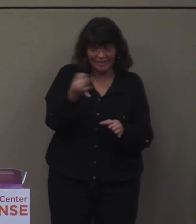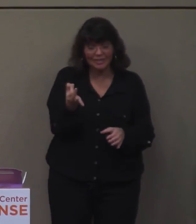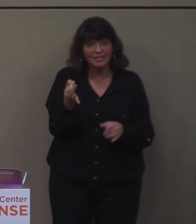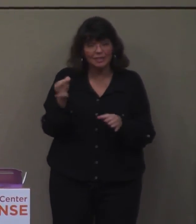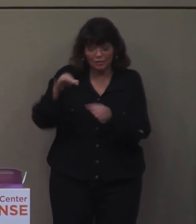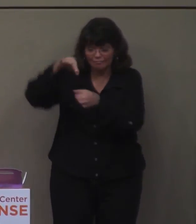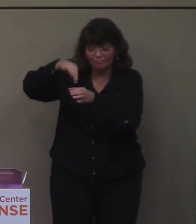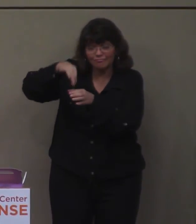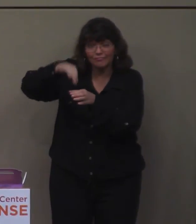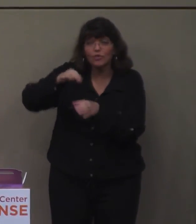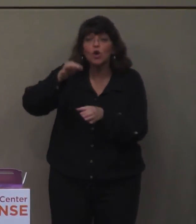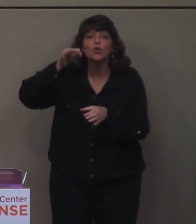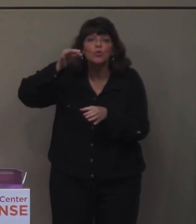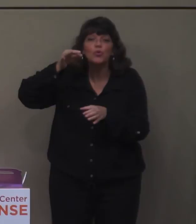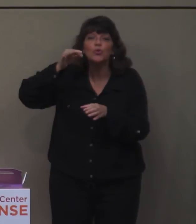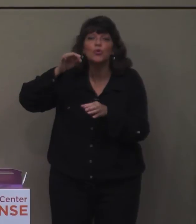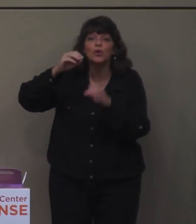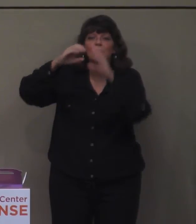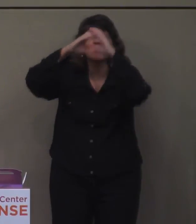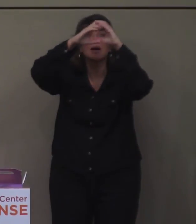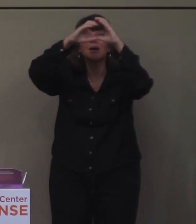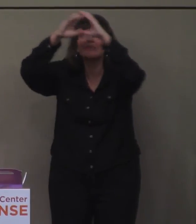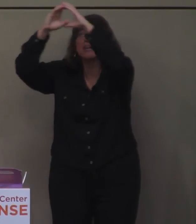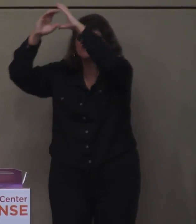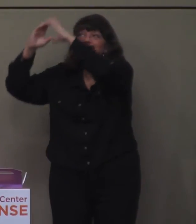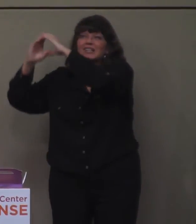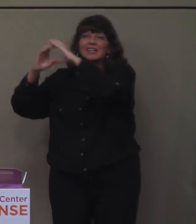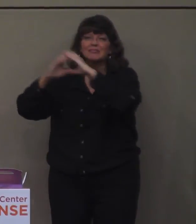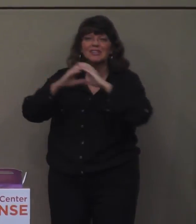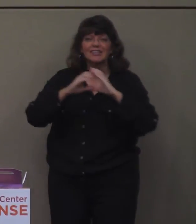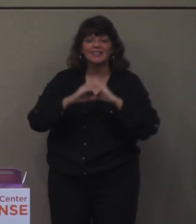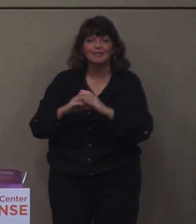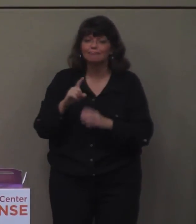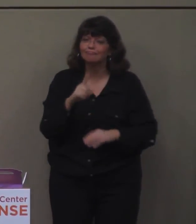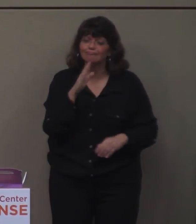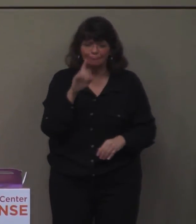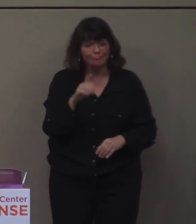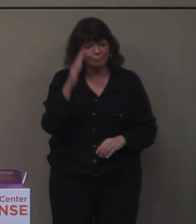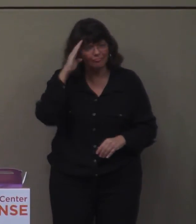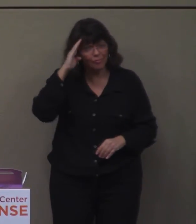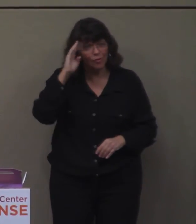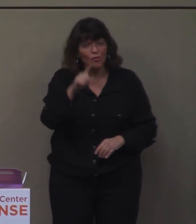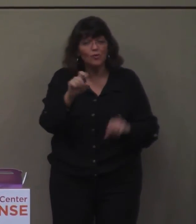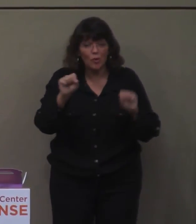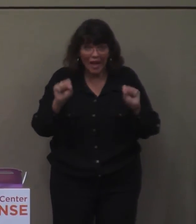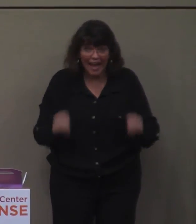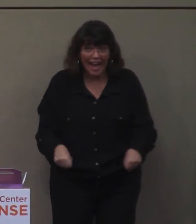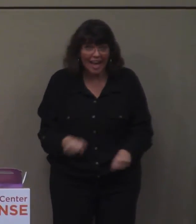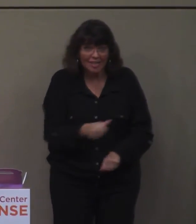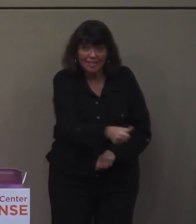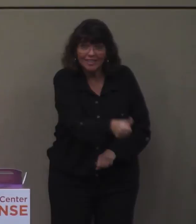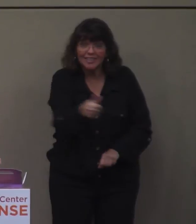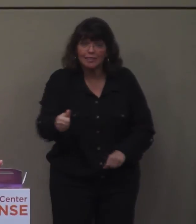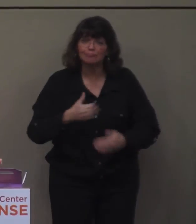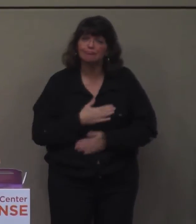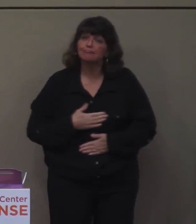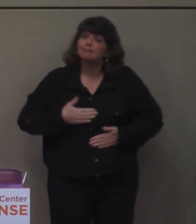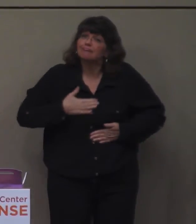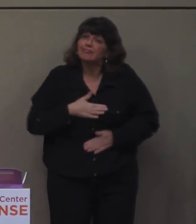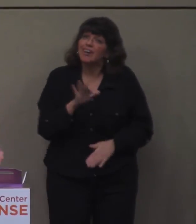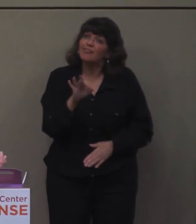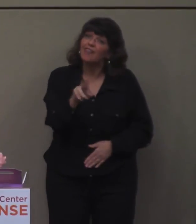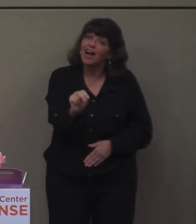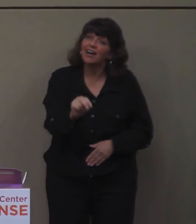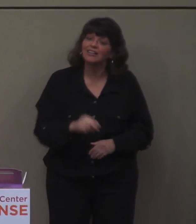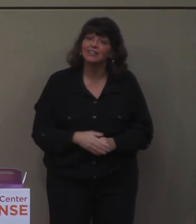fun. We don't have to be stuck in our house and miserable. We can make conscious decisions to have fun. You know, let's laugh, let's watch a funny movie,